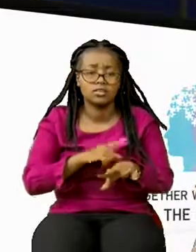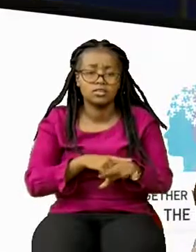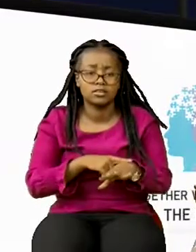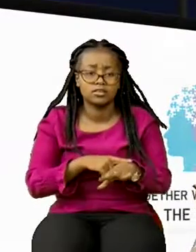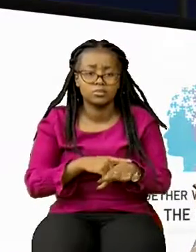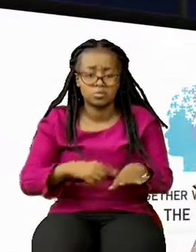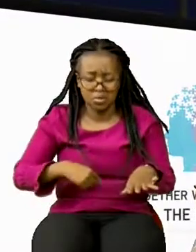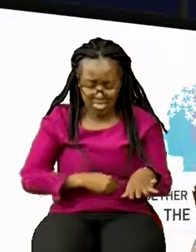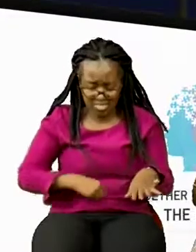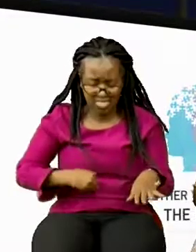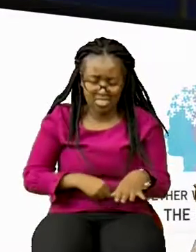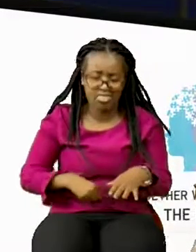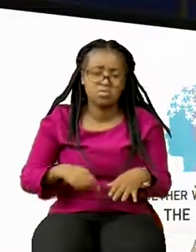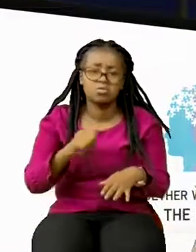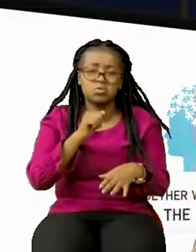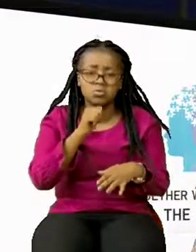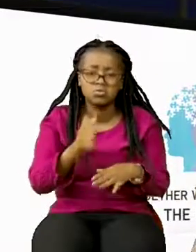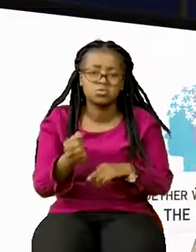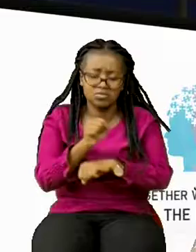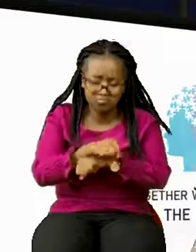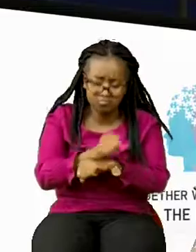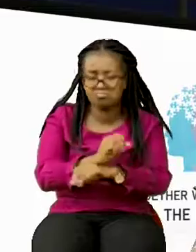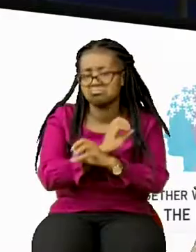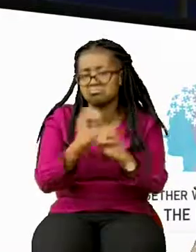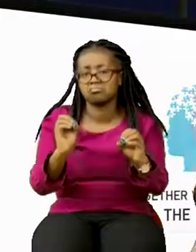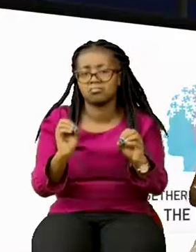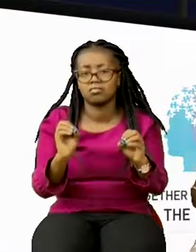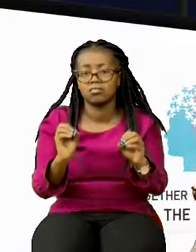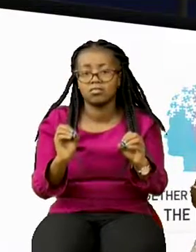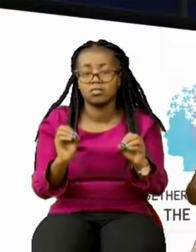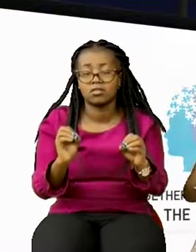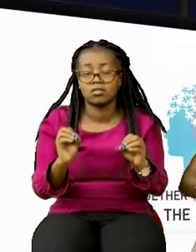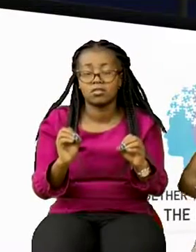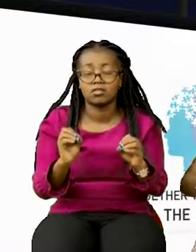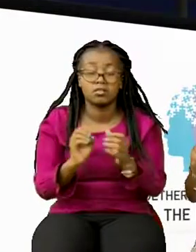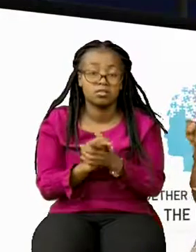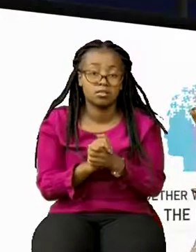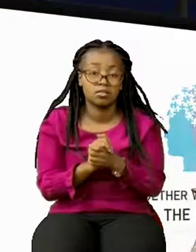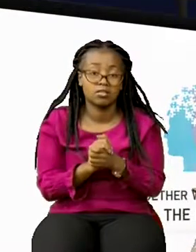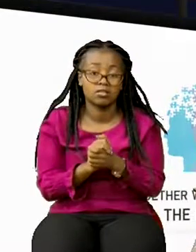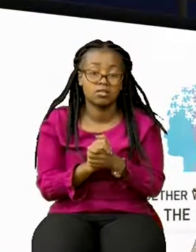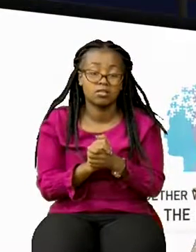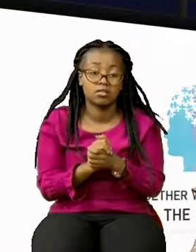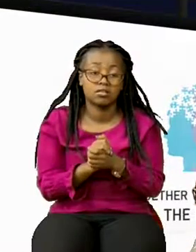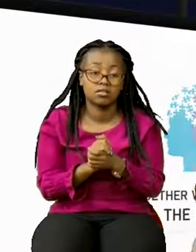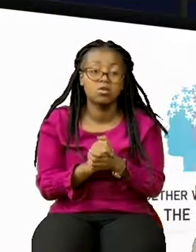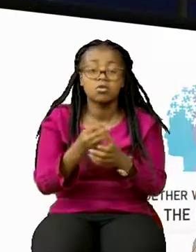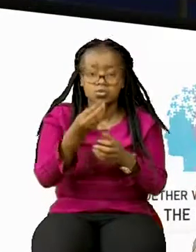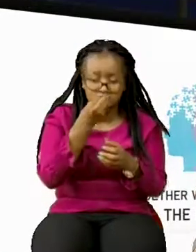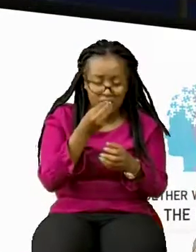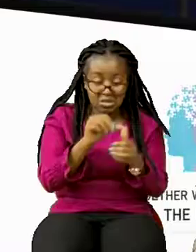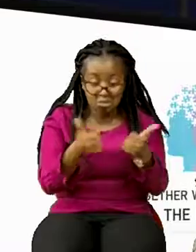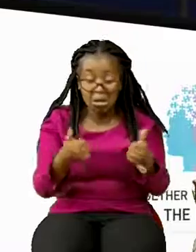was constipated, he was not passing stool in time, no matter how much of balanced diet you